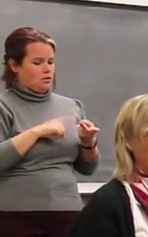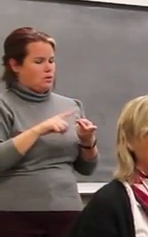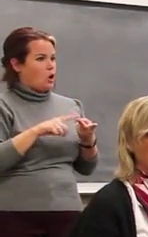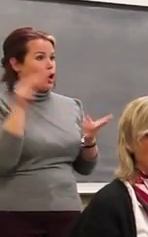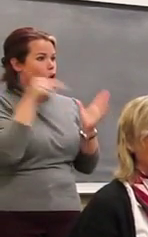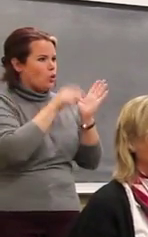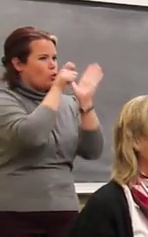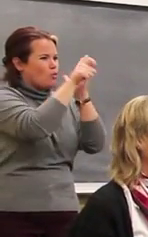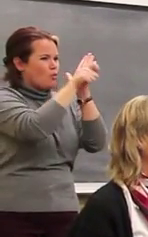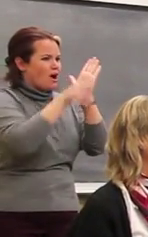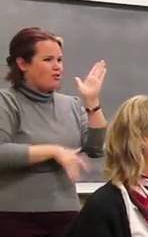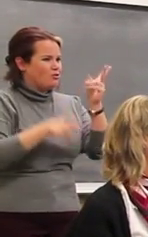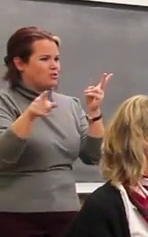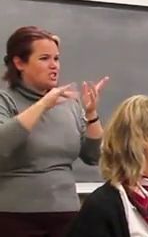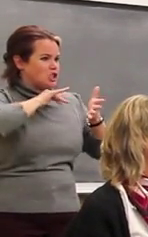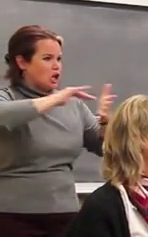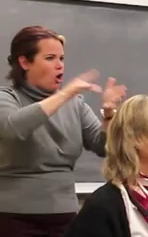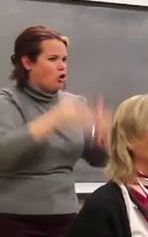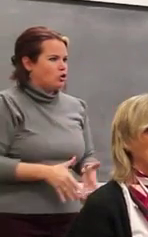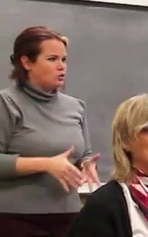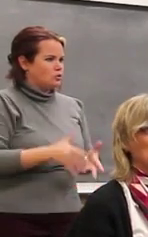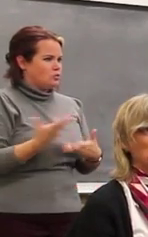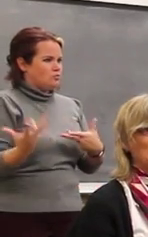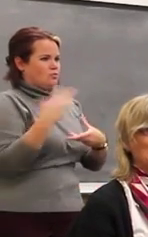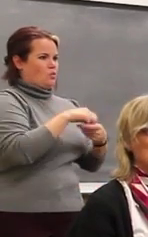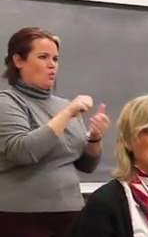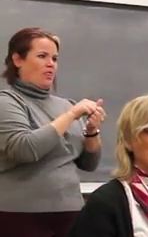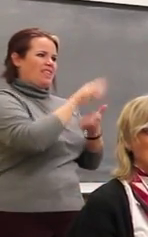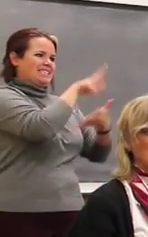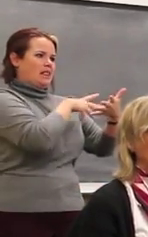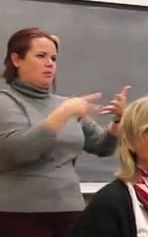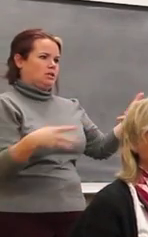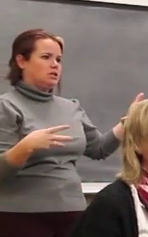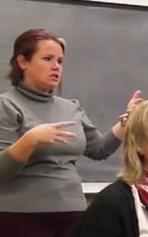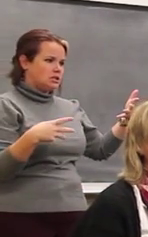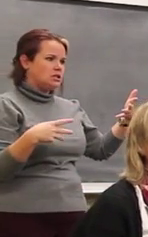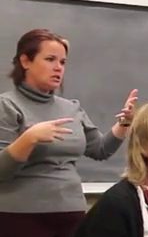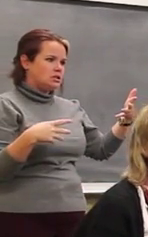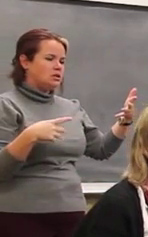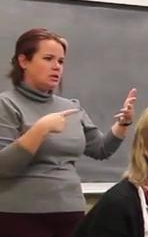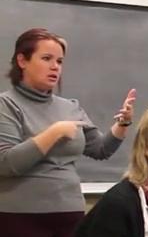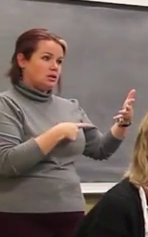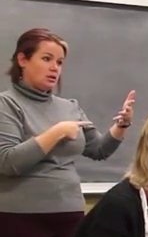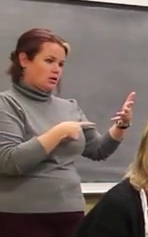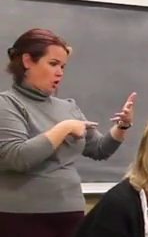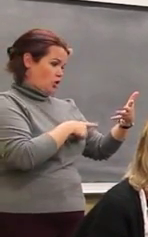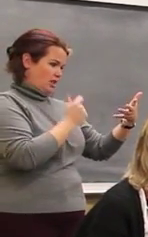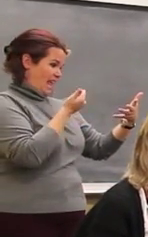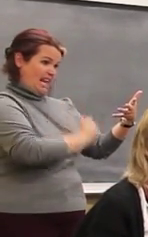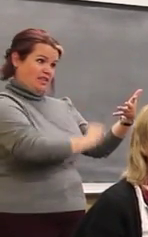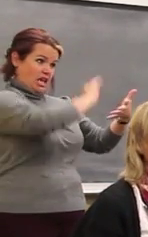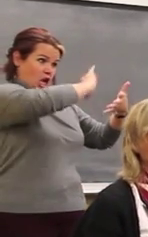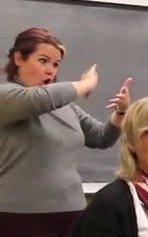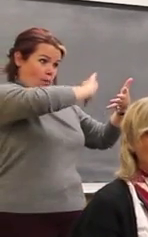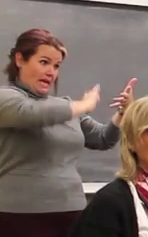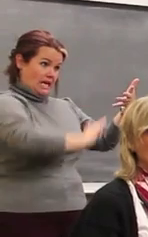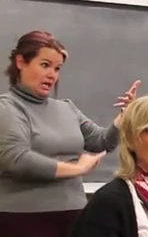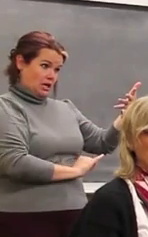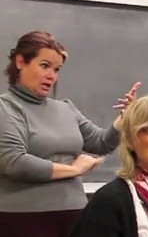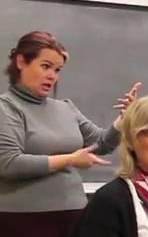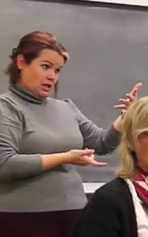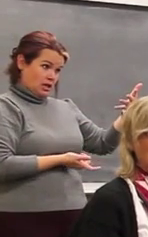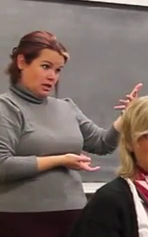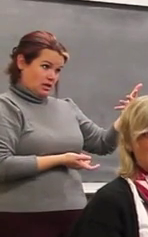the writers, the scholars who are represented on that syllabus. Do they have anything in common? Do they